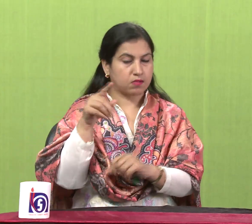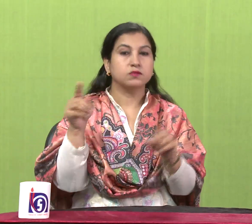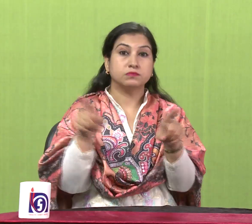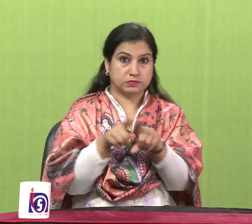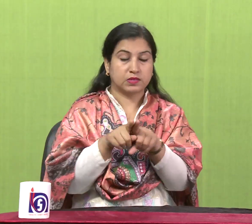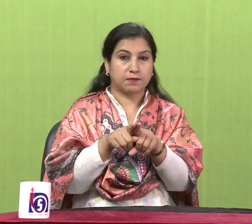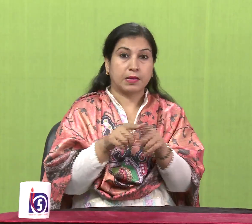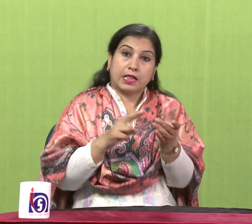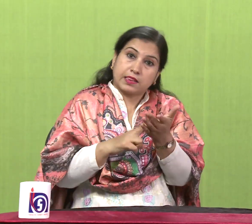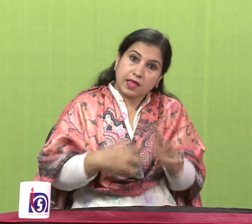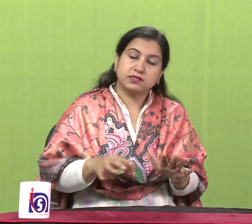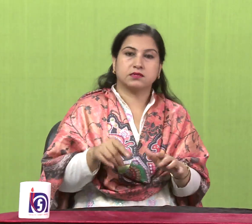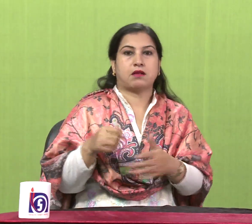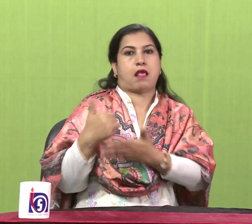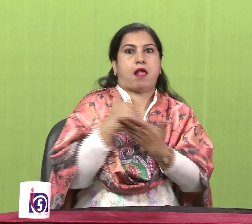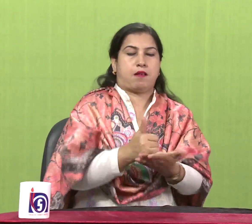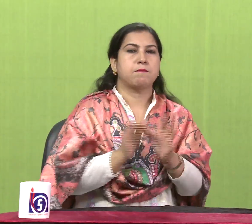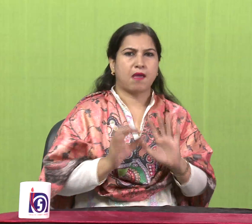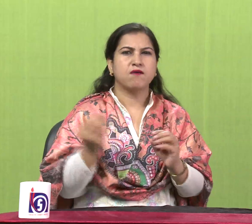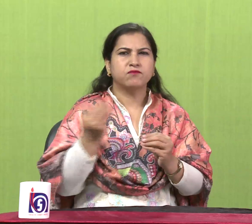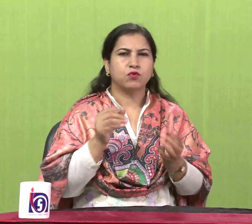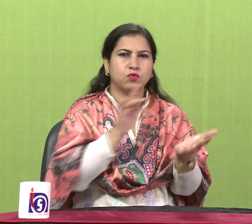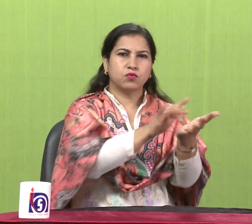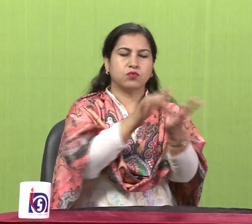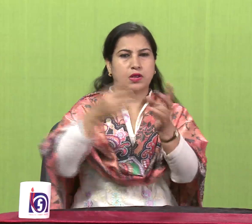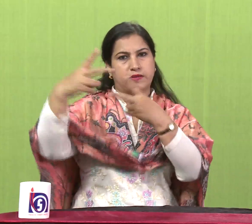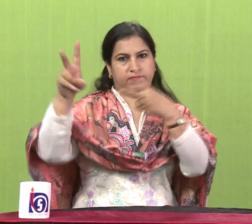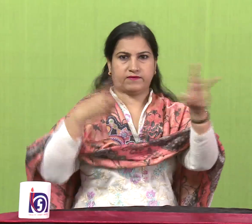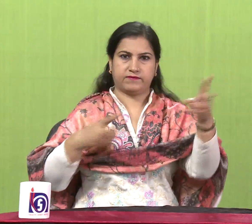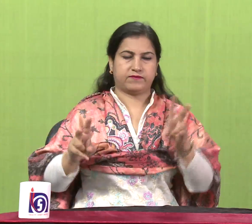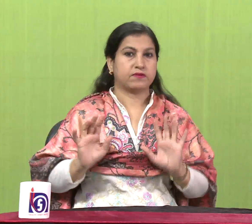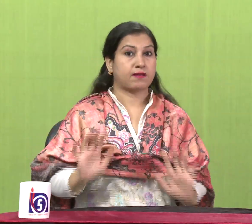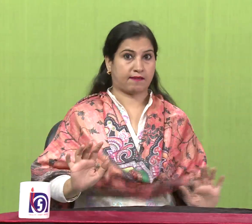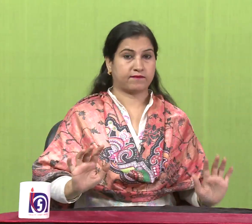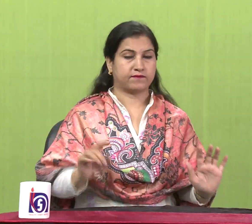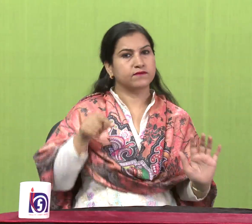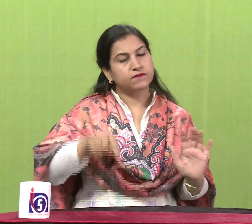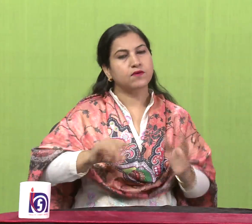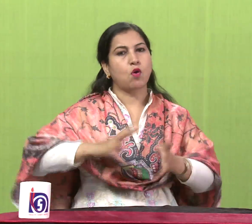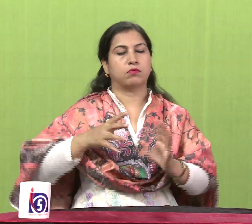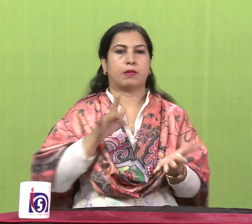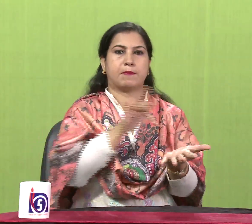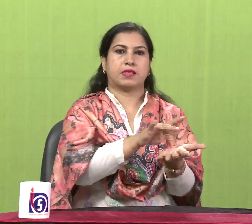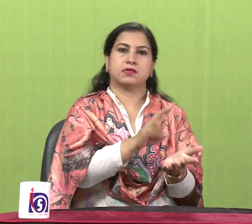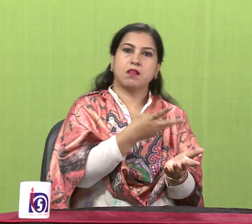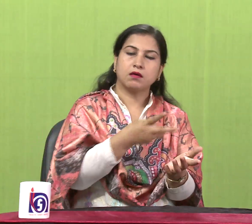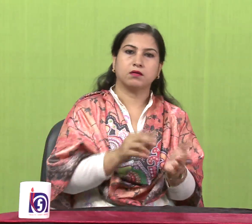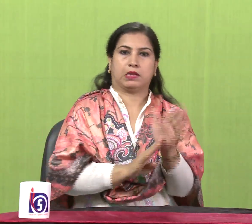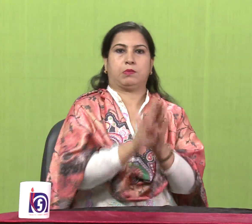Therefore, nature has created difference between regions. This is called